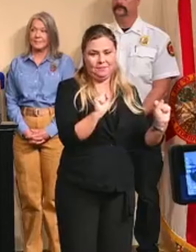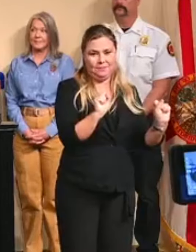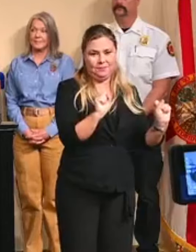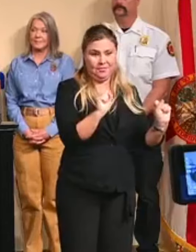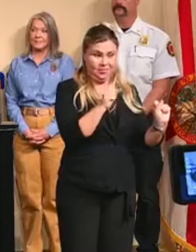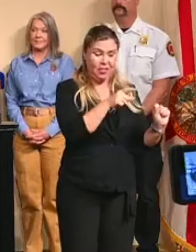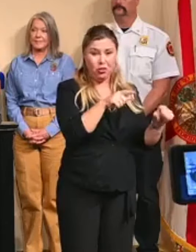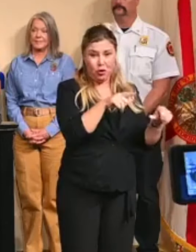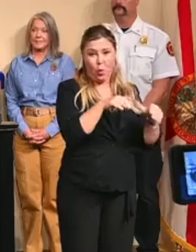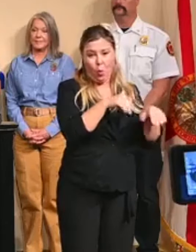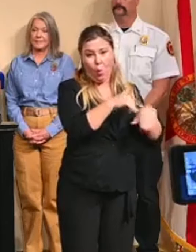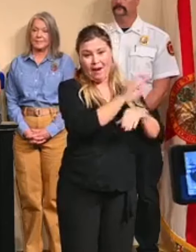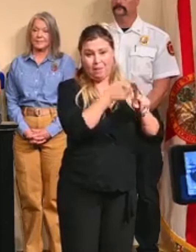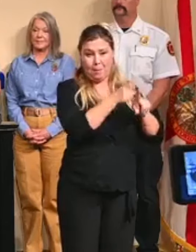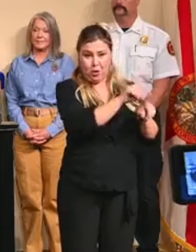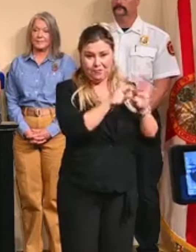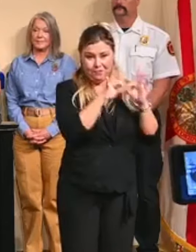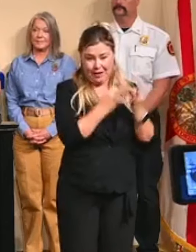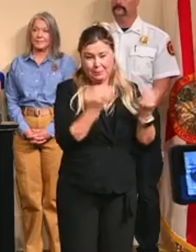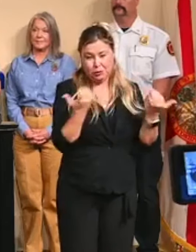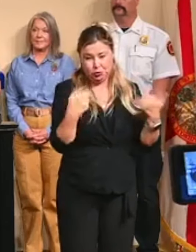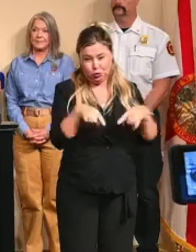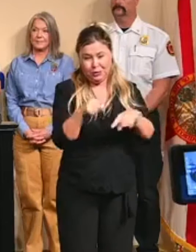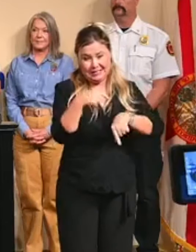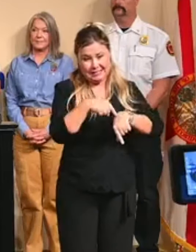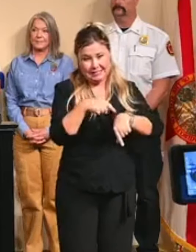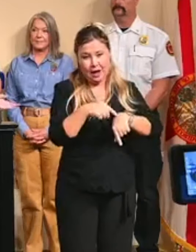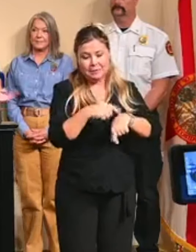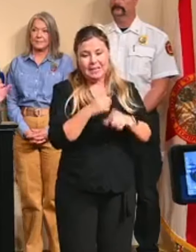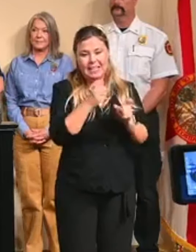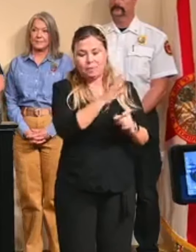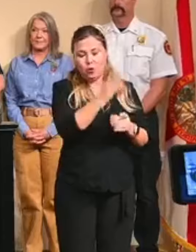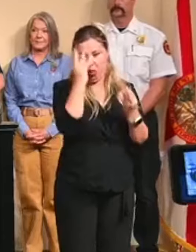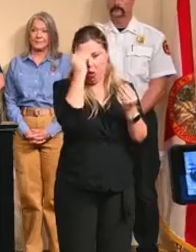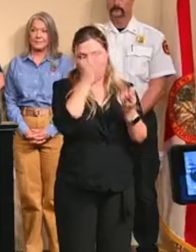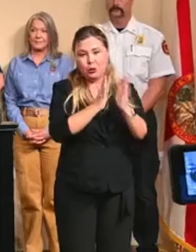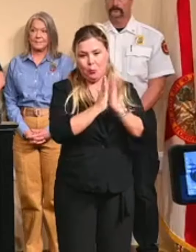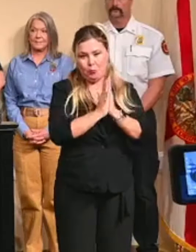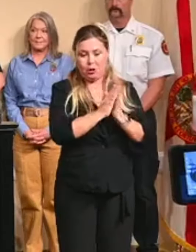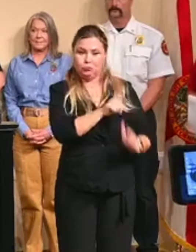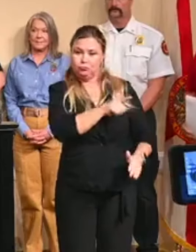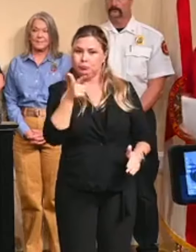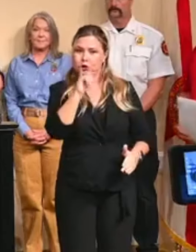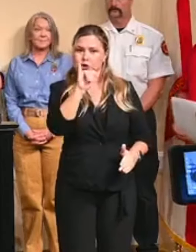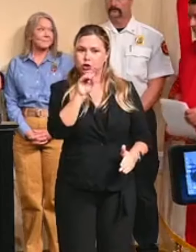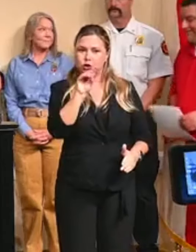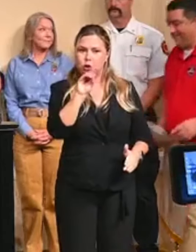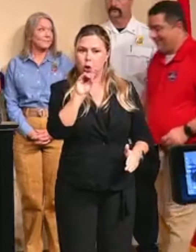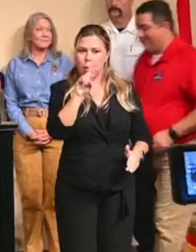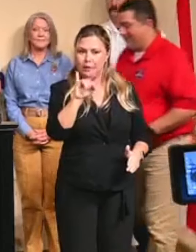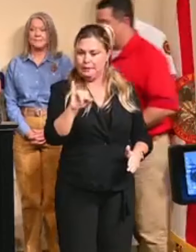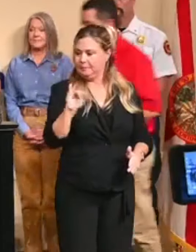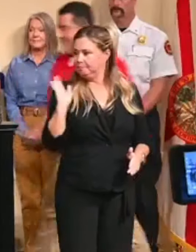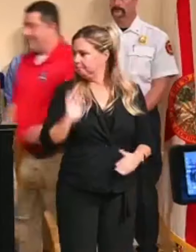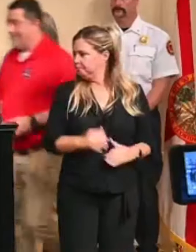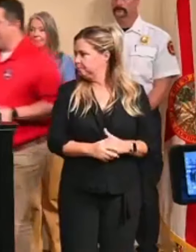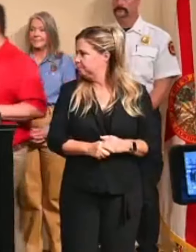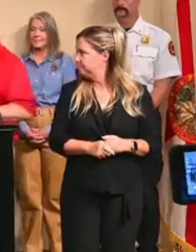for during the storm in your thoughts and prayers. With that, I'll turn it over to Joe Giamanco for any questions that we might have.